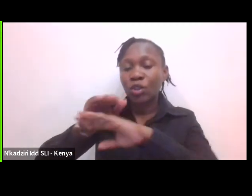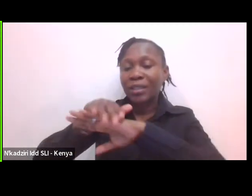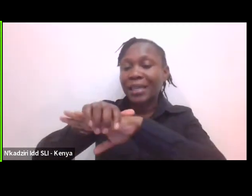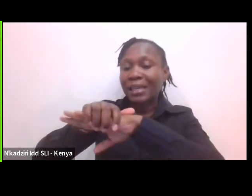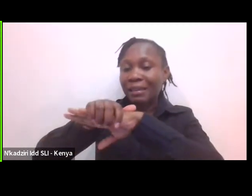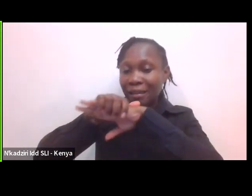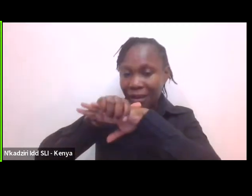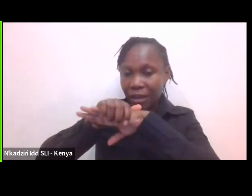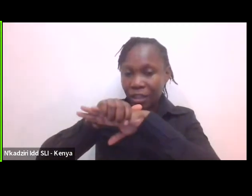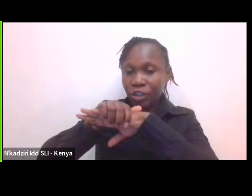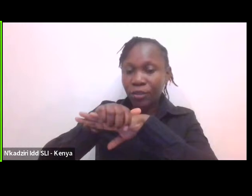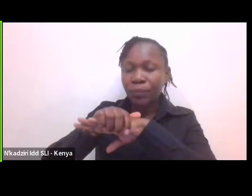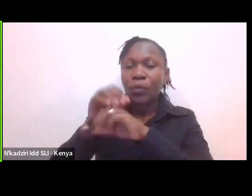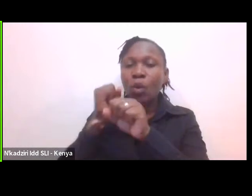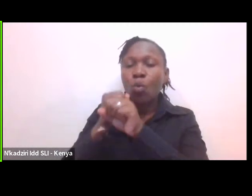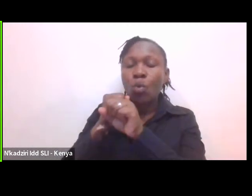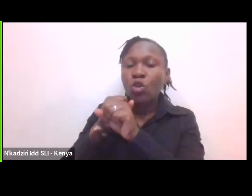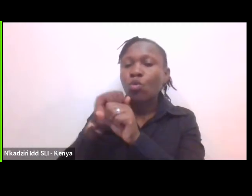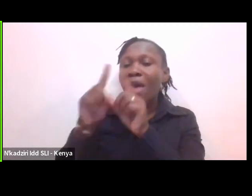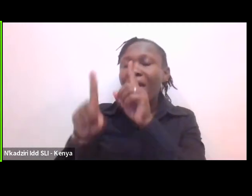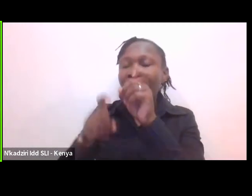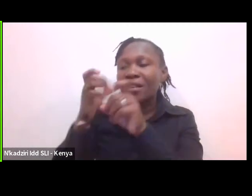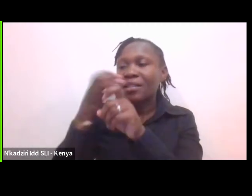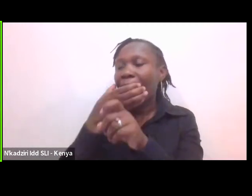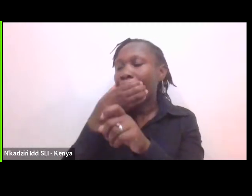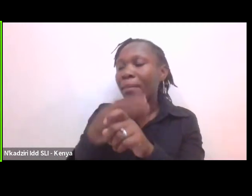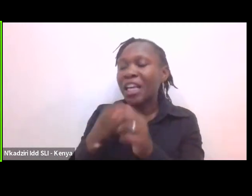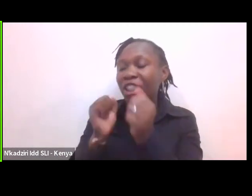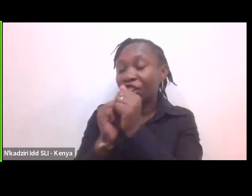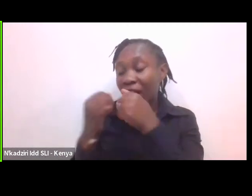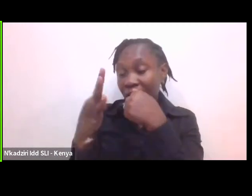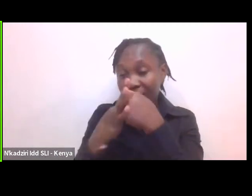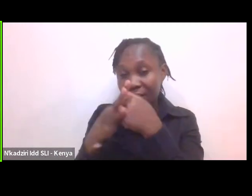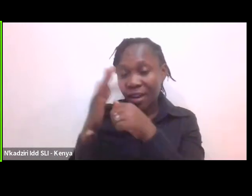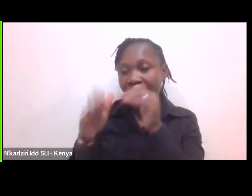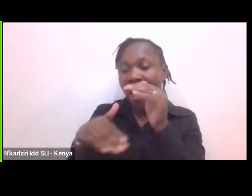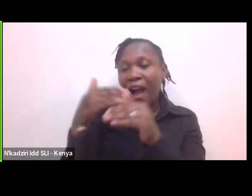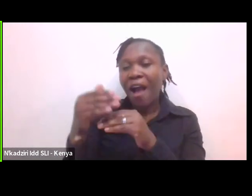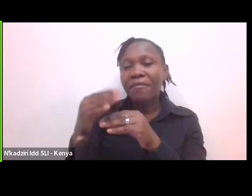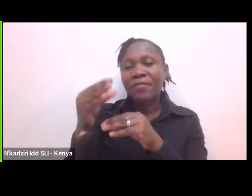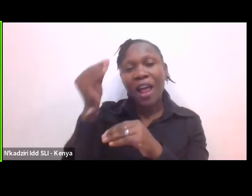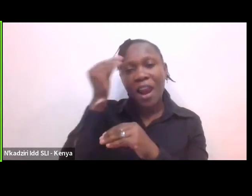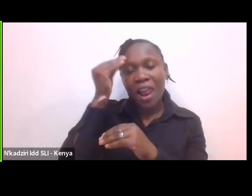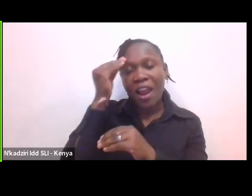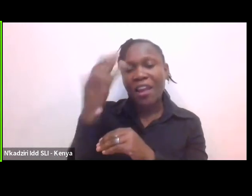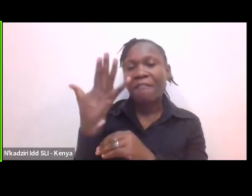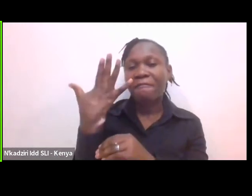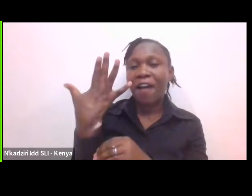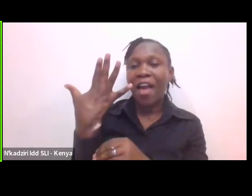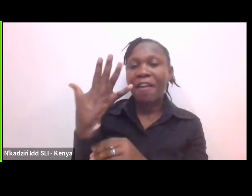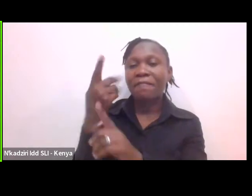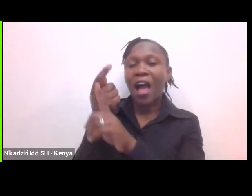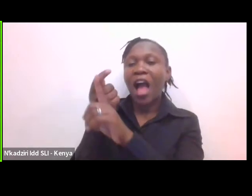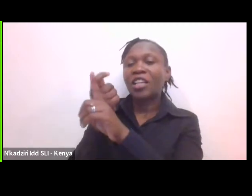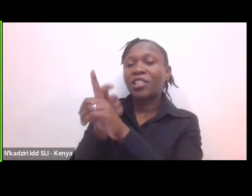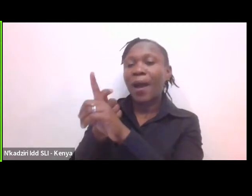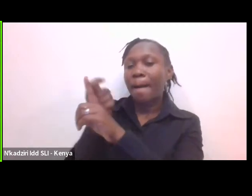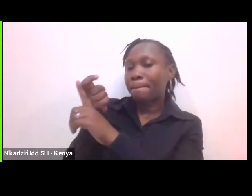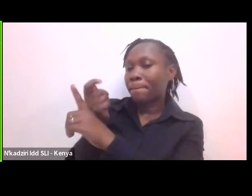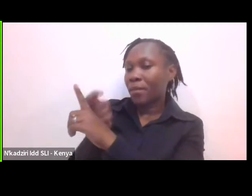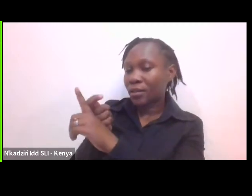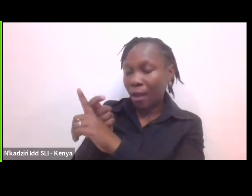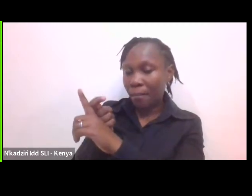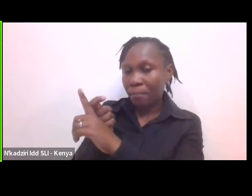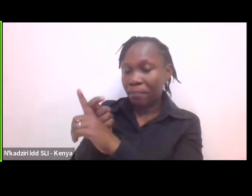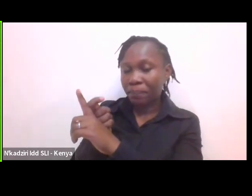age of 18 after a course of 5 teaching terms studying demanding